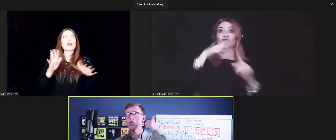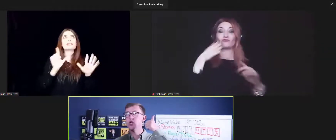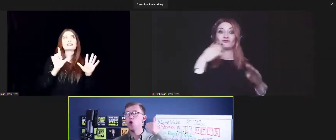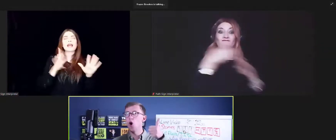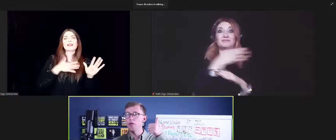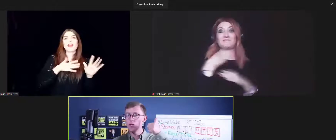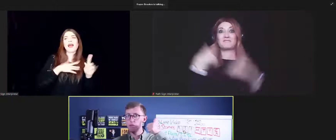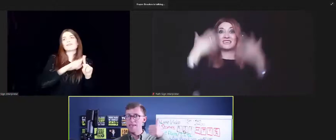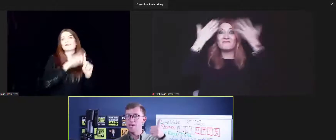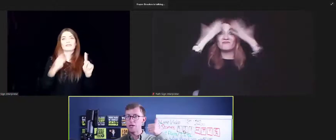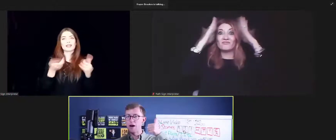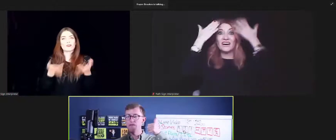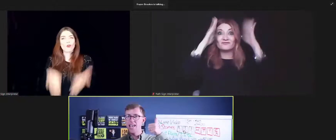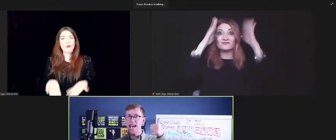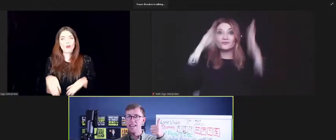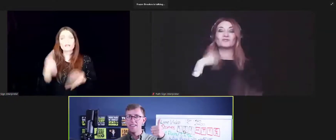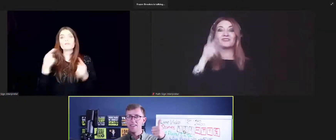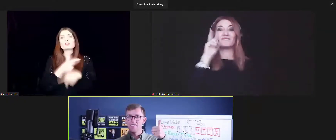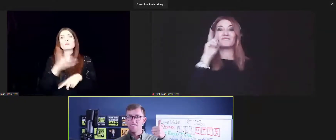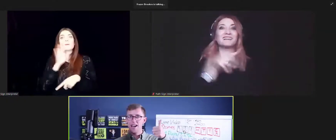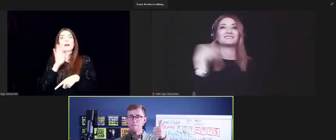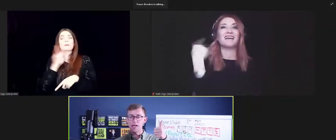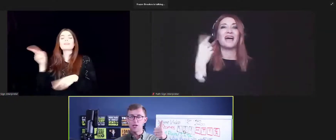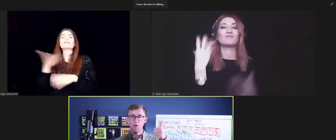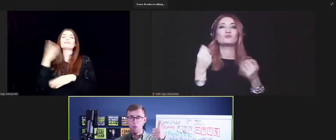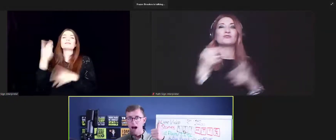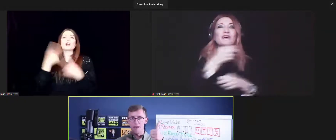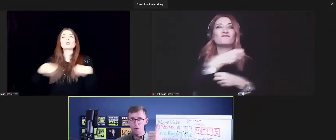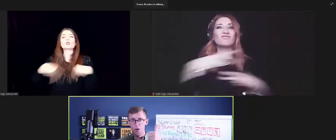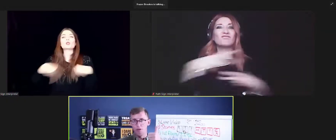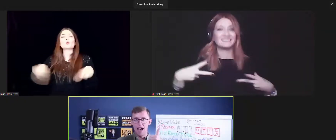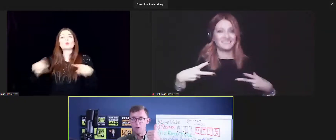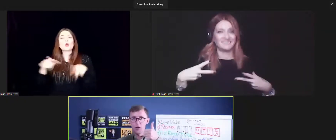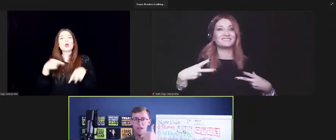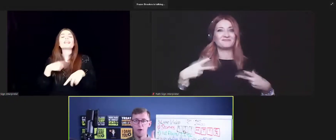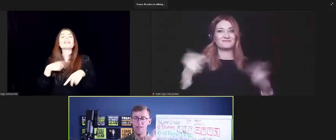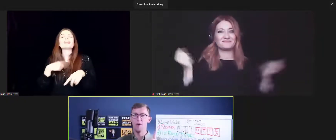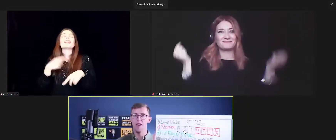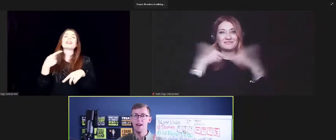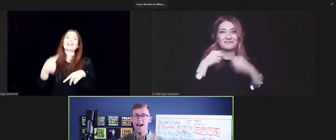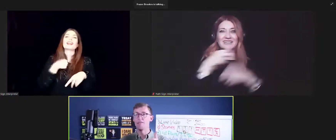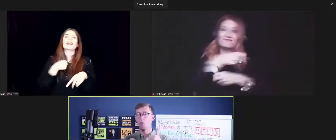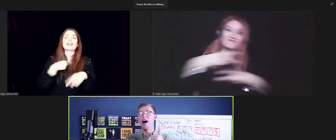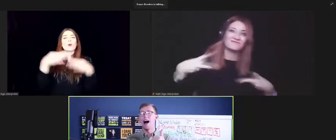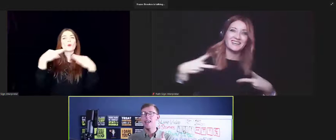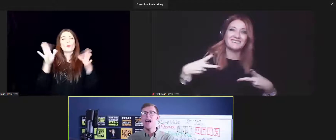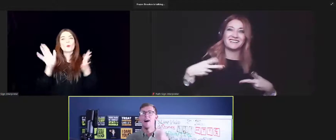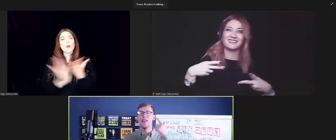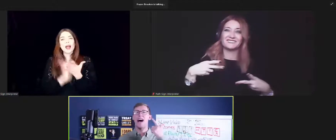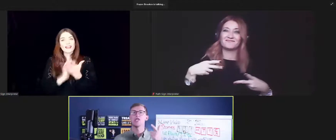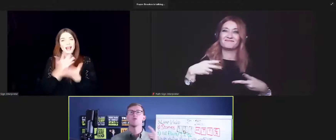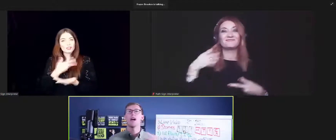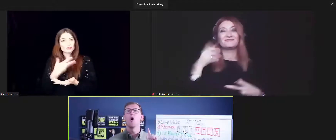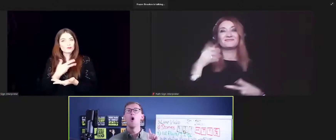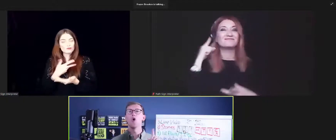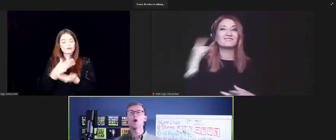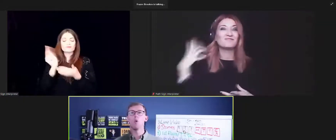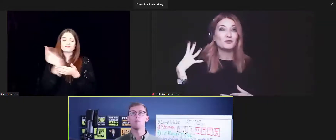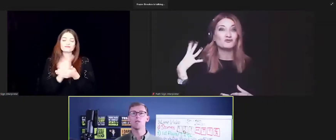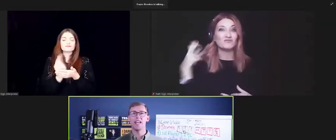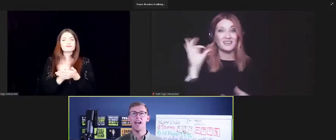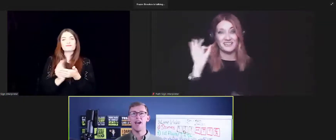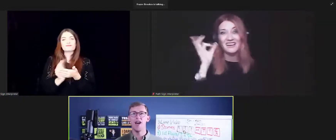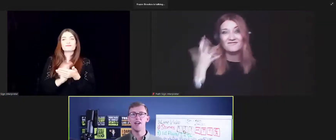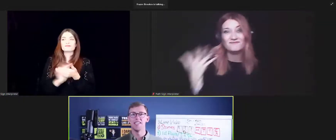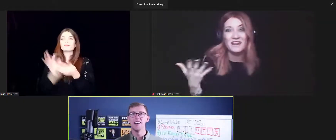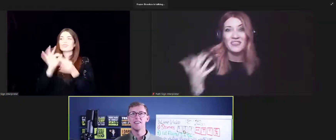to score the speakers out of 10, right? Based on how good I thought they were and why. And then I had to write all the quotes